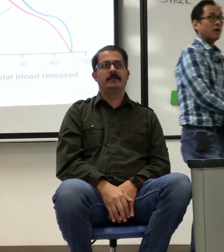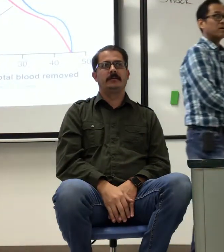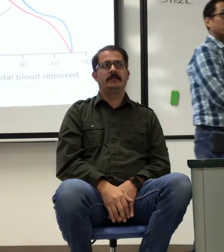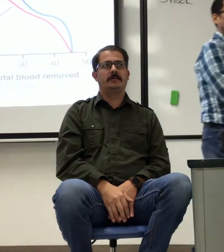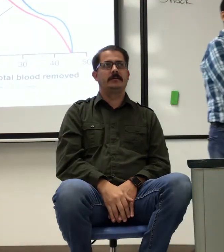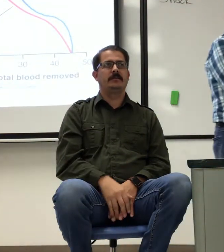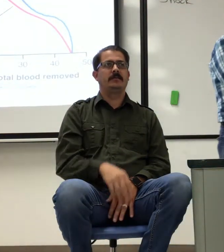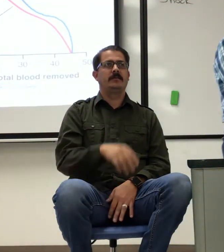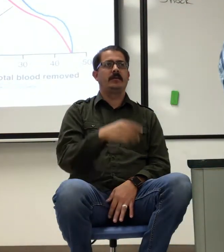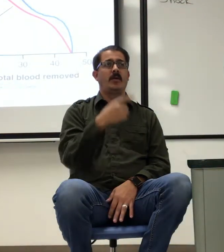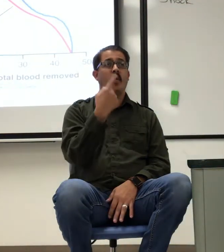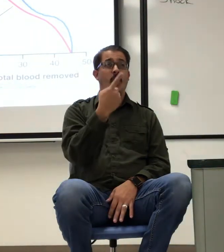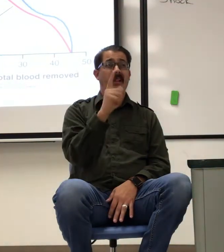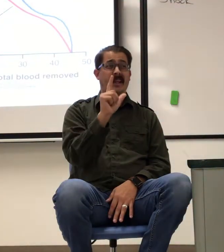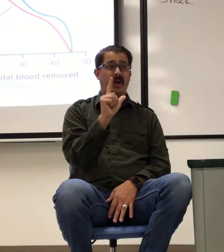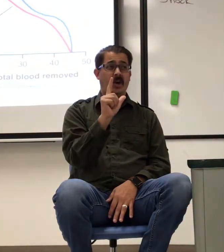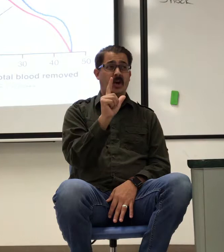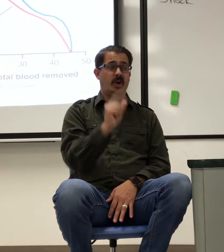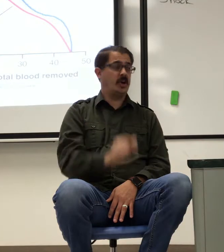1 liter?